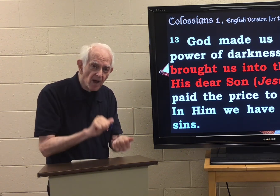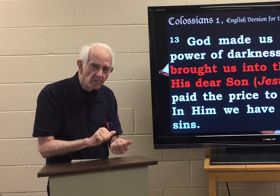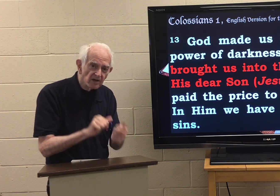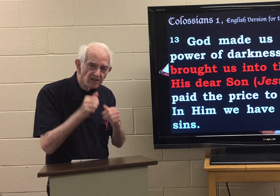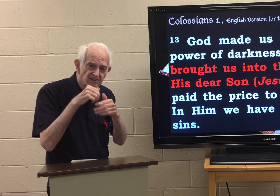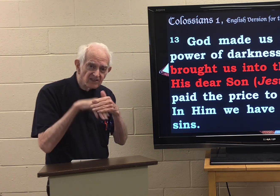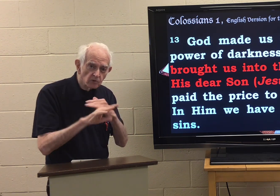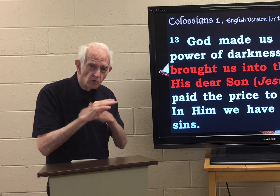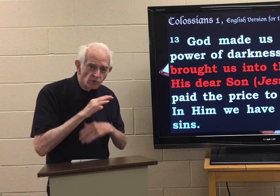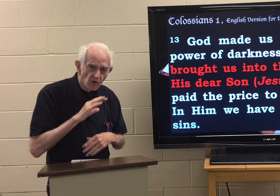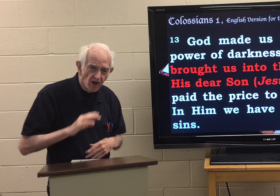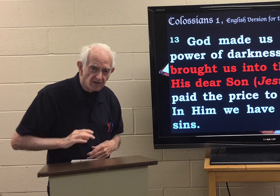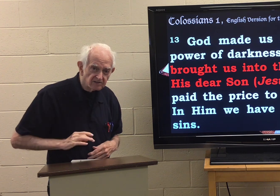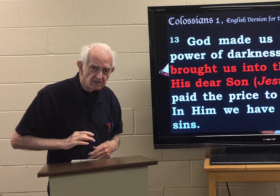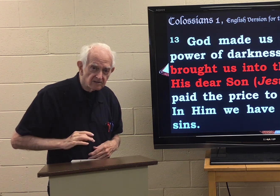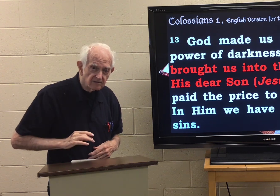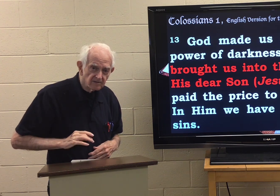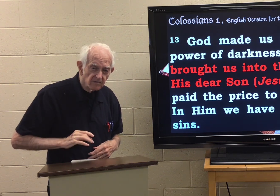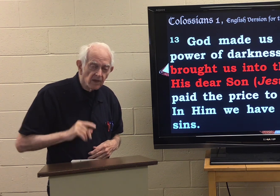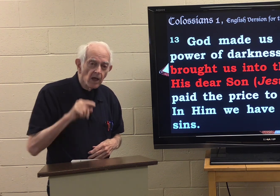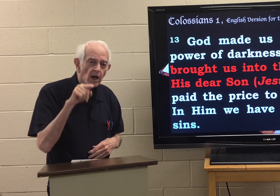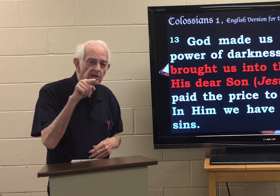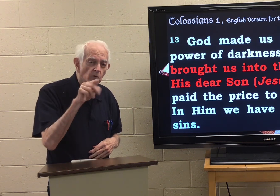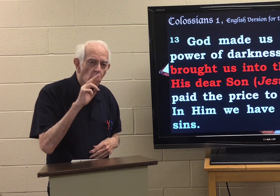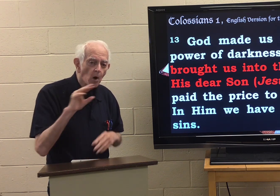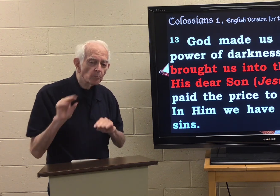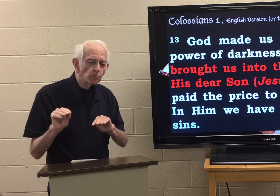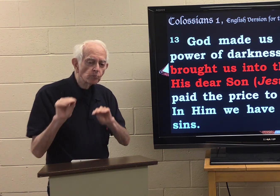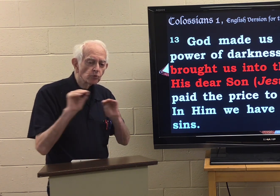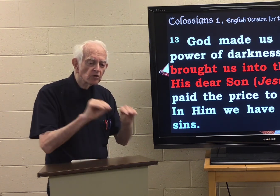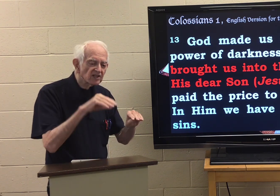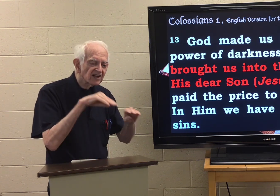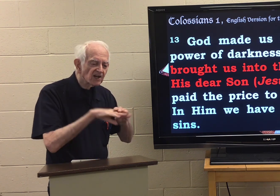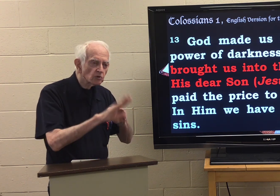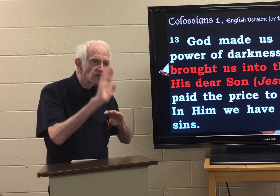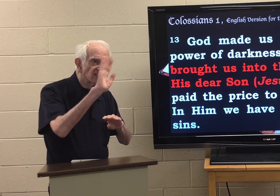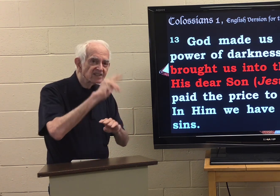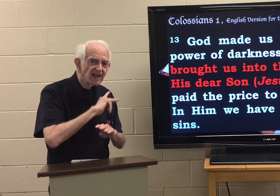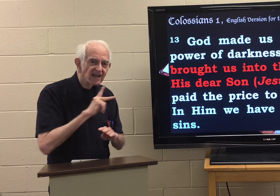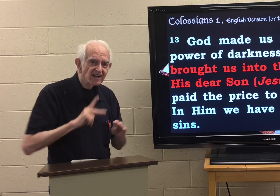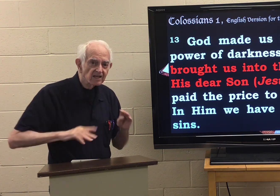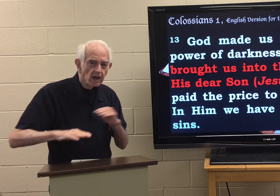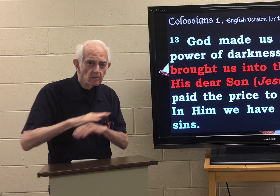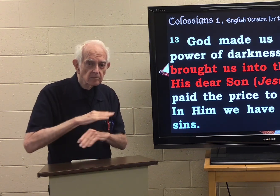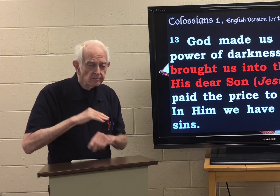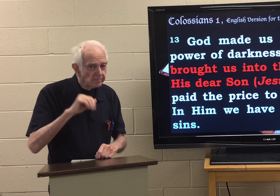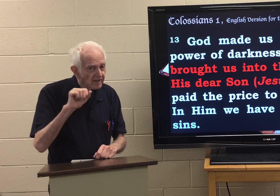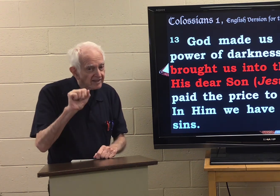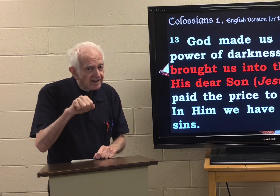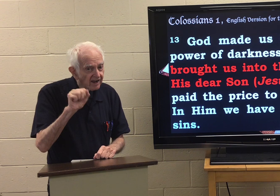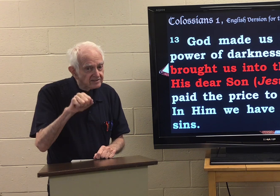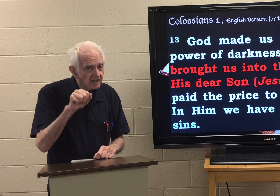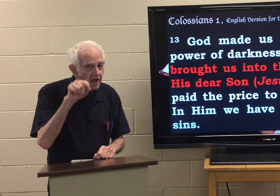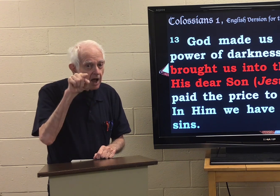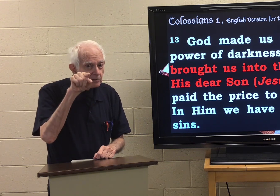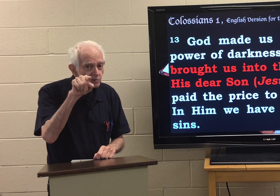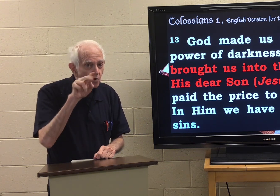you're baptized into Christ, you are put into his kingdom. Yes,